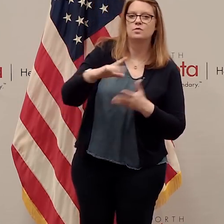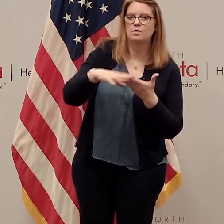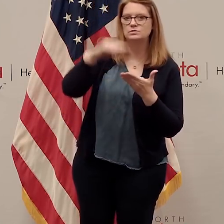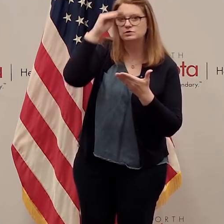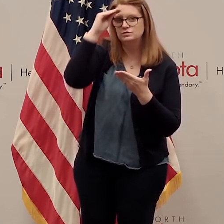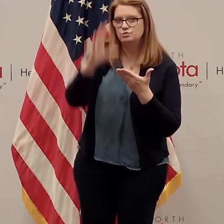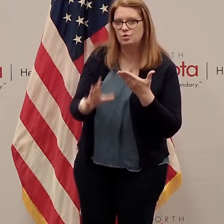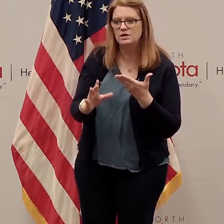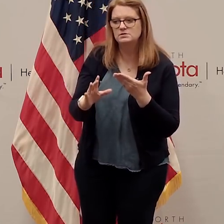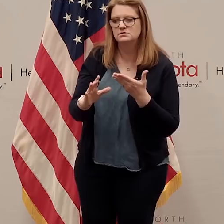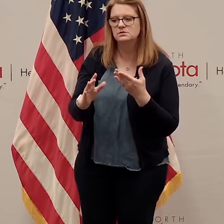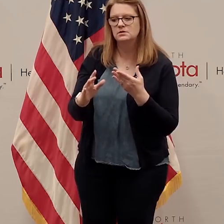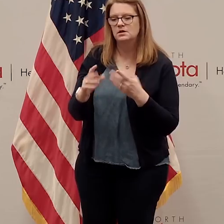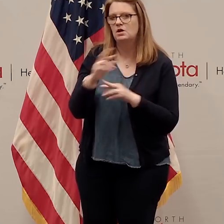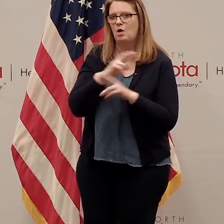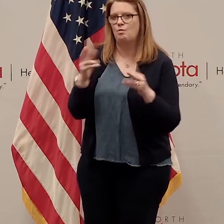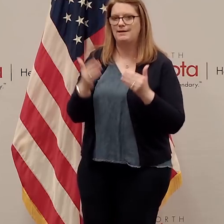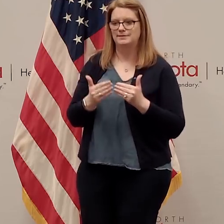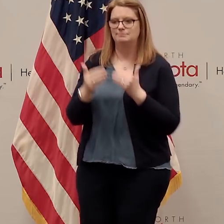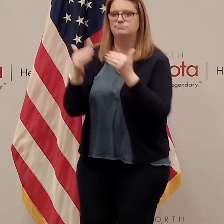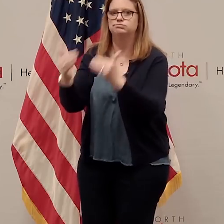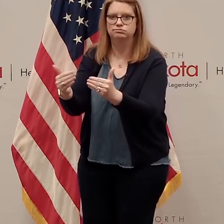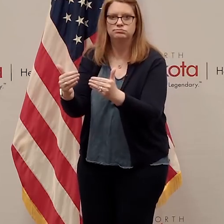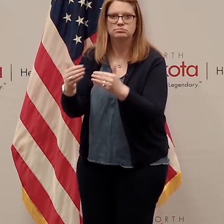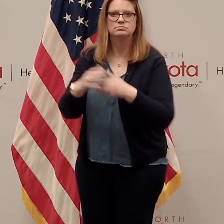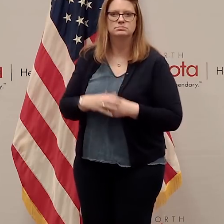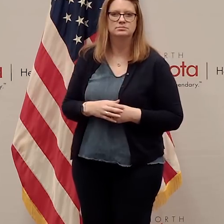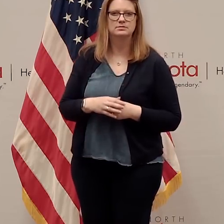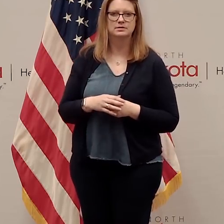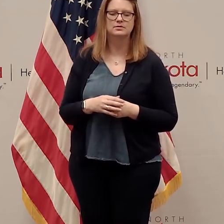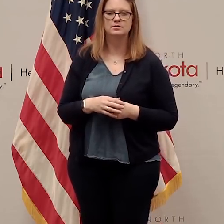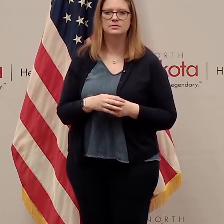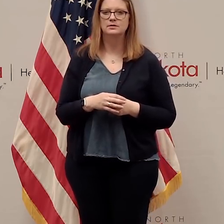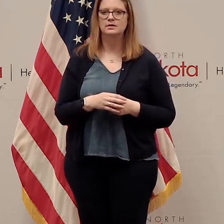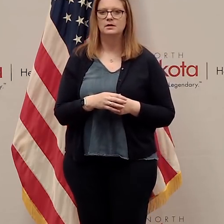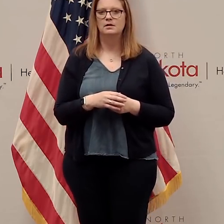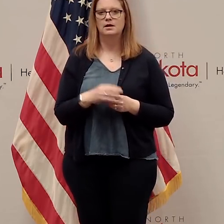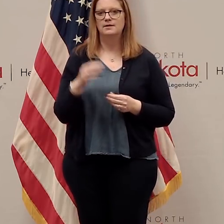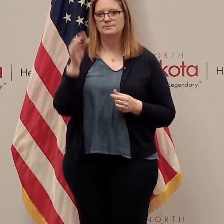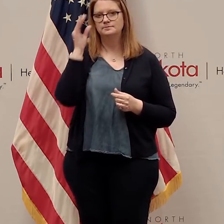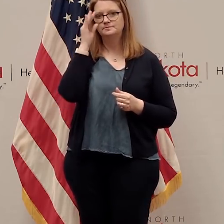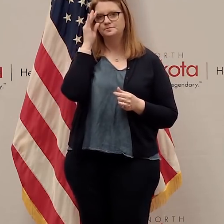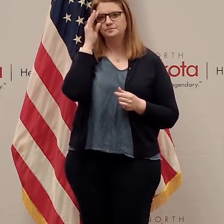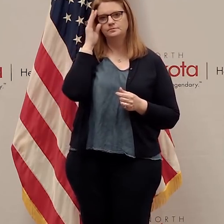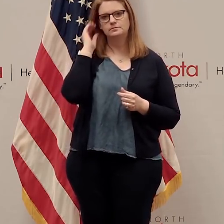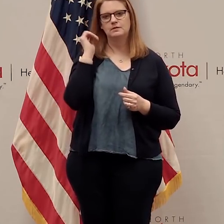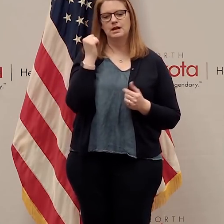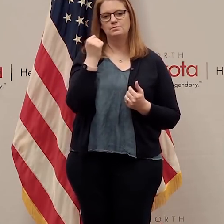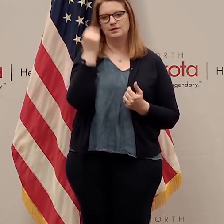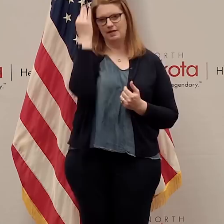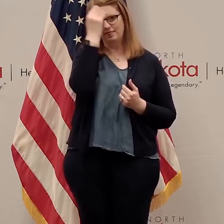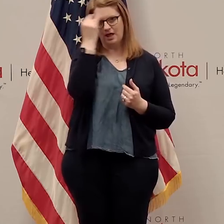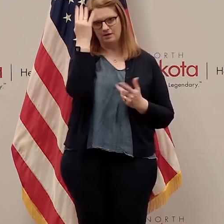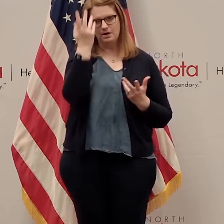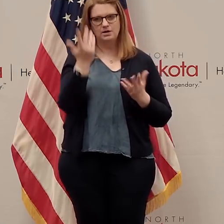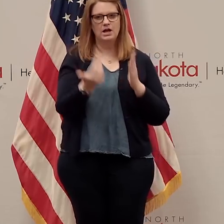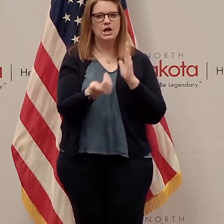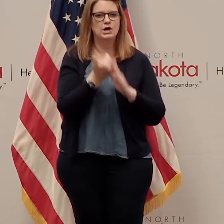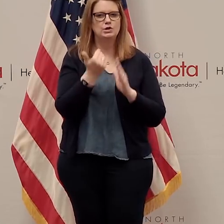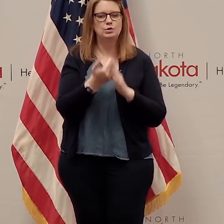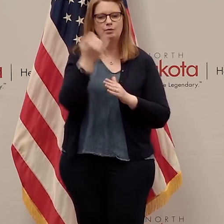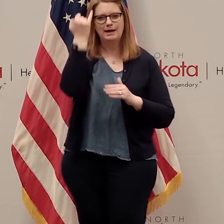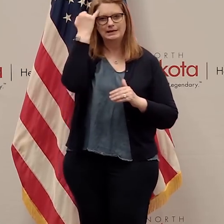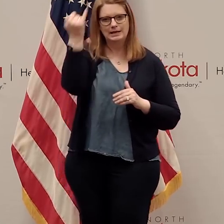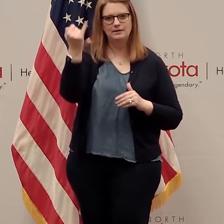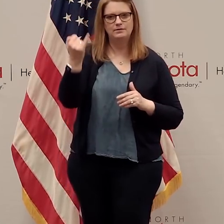sure academically ready to move to the next grade next fall. And we've even kicked around the idea of a brand new concept